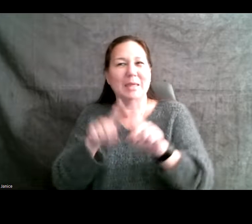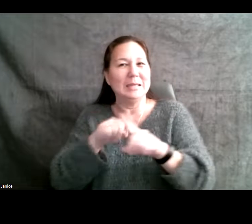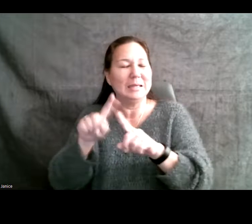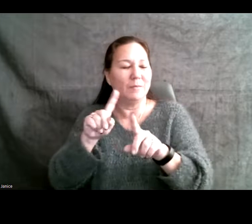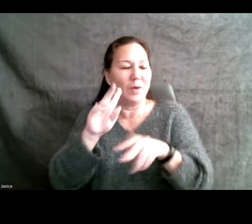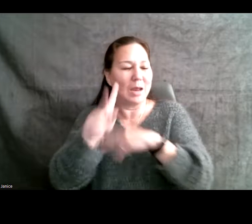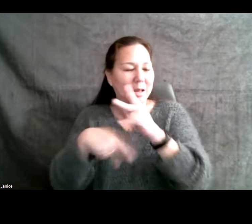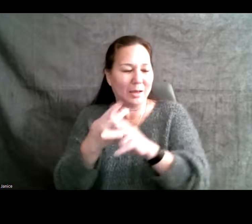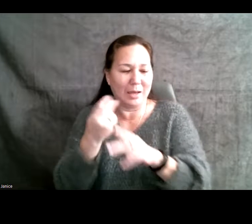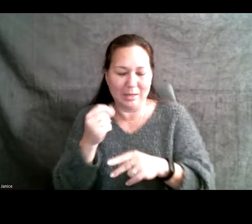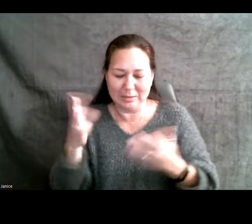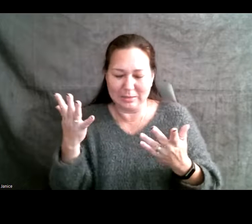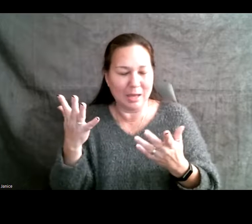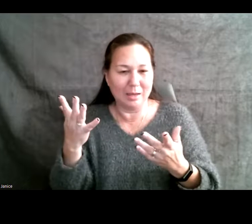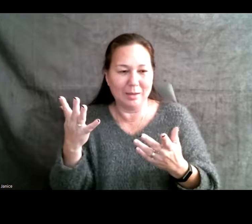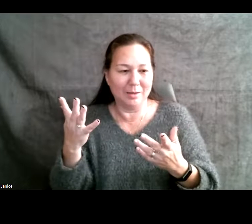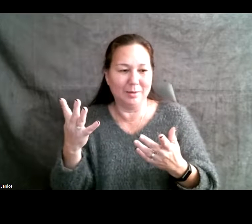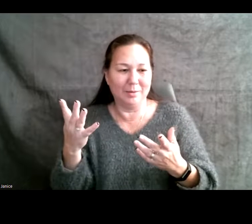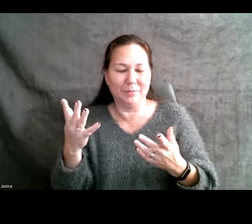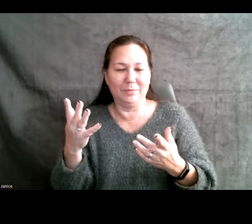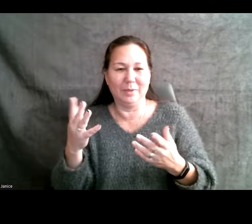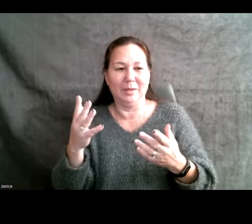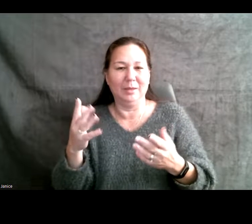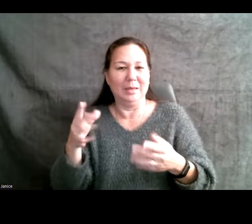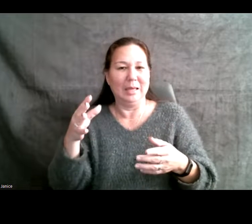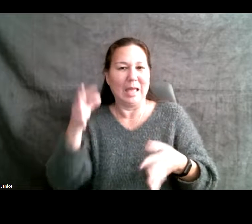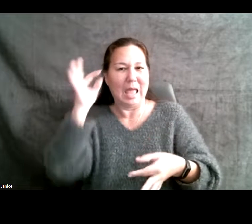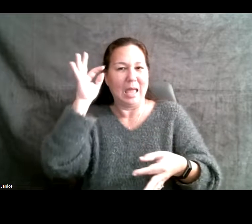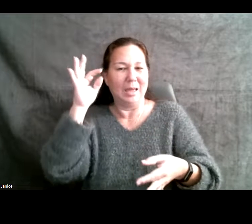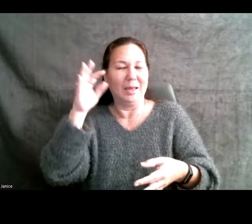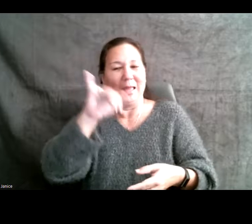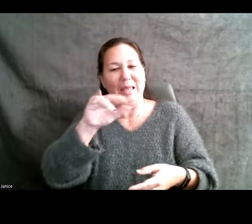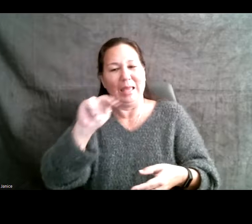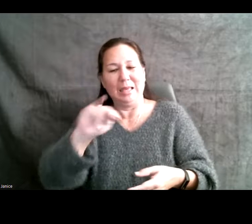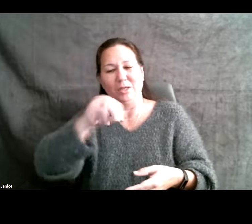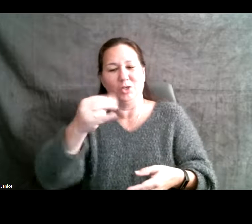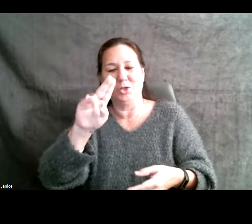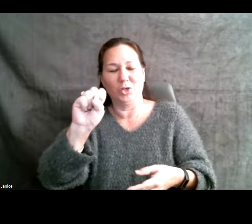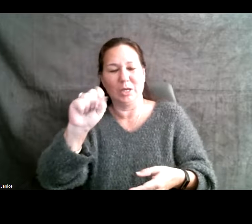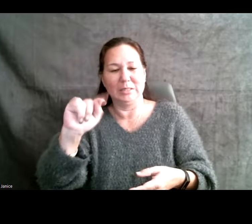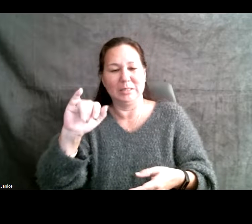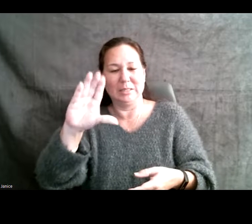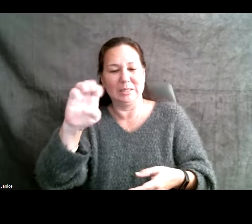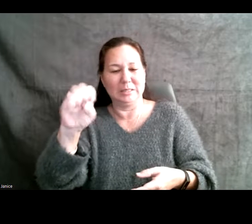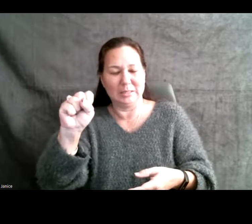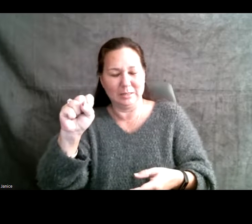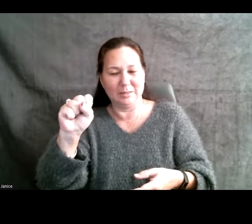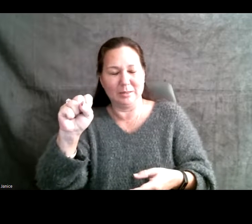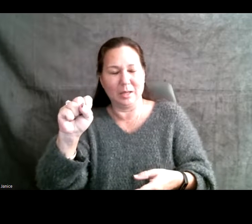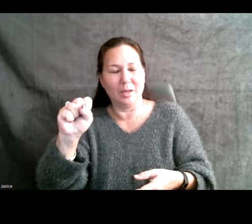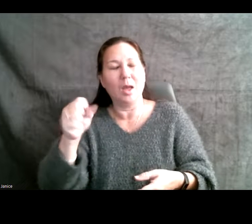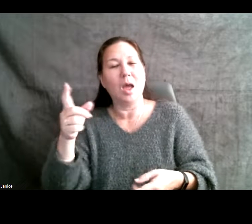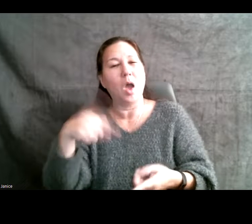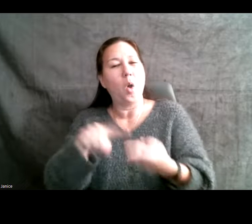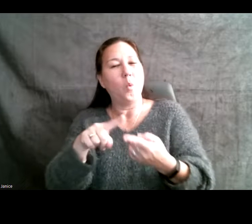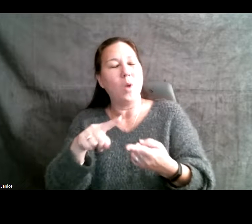know, injustices. And that's what struck me. And as I was reading those background materials, I